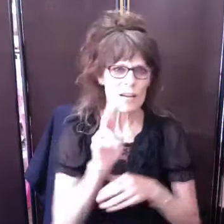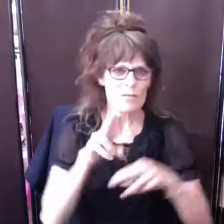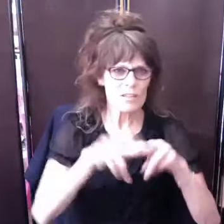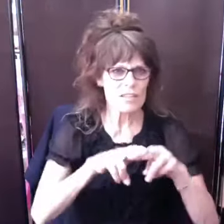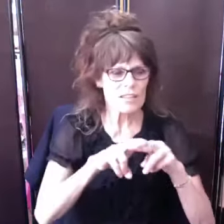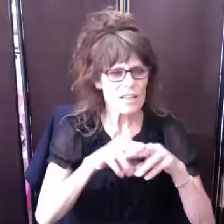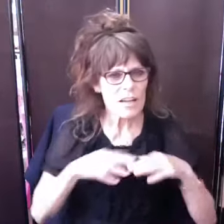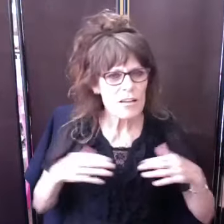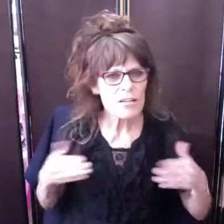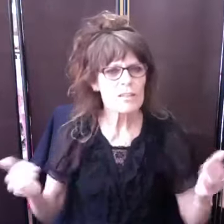thing. The next day it's over.